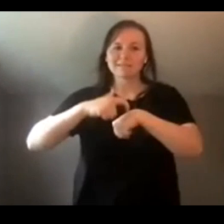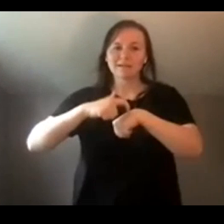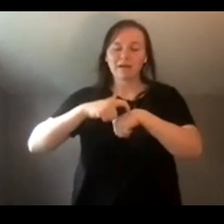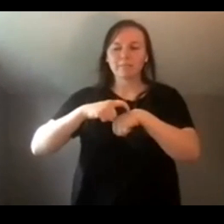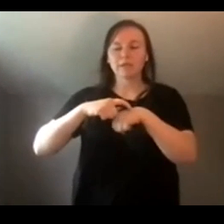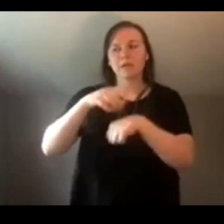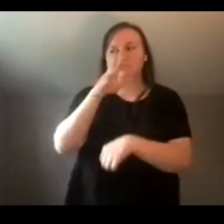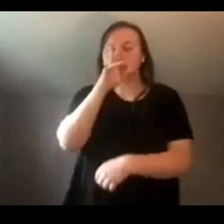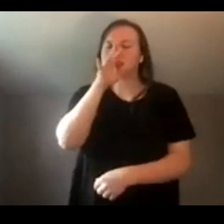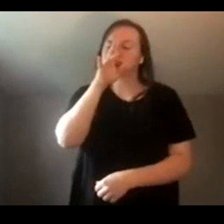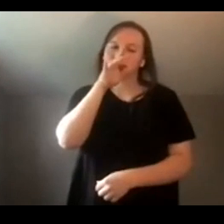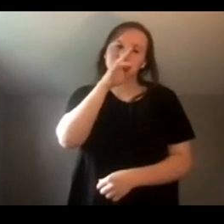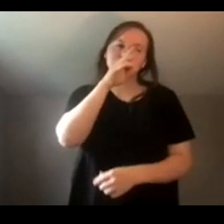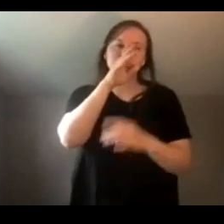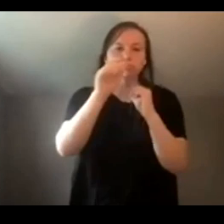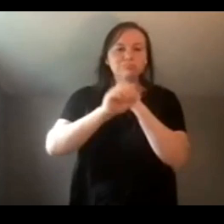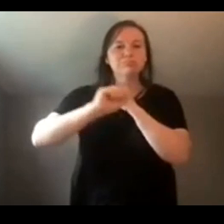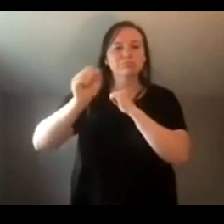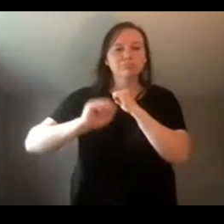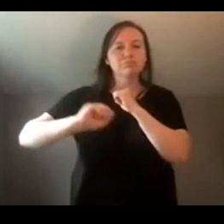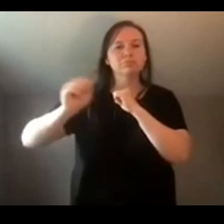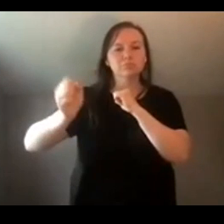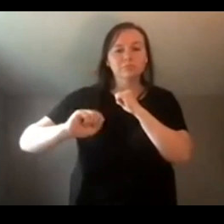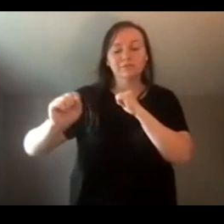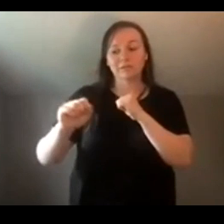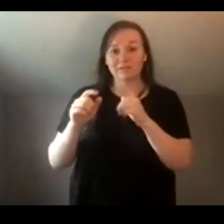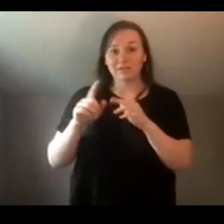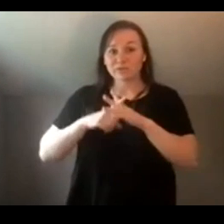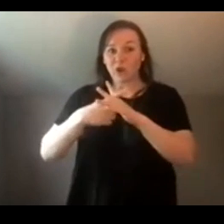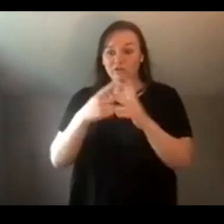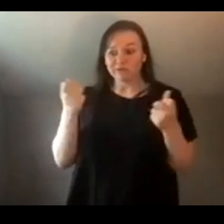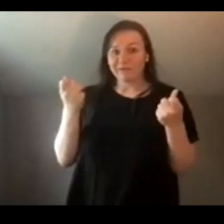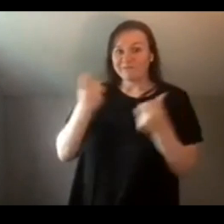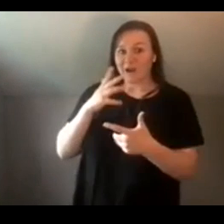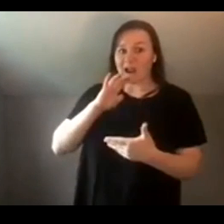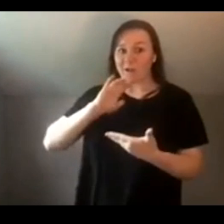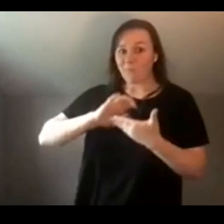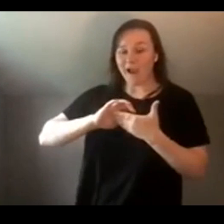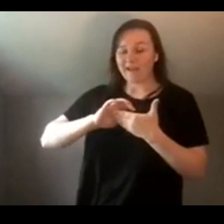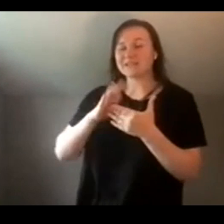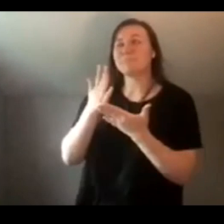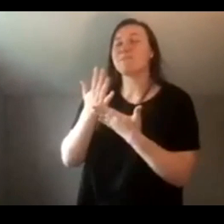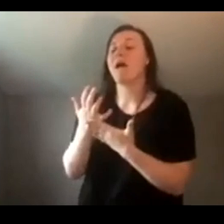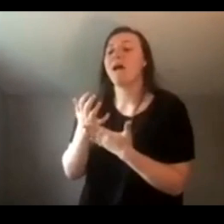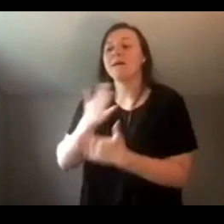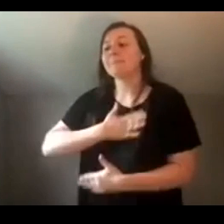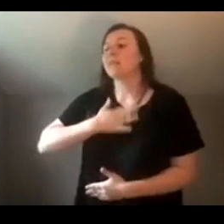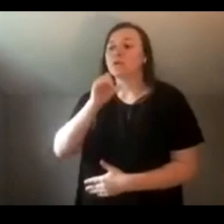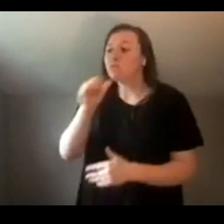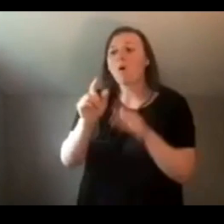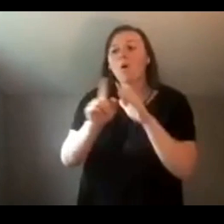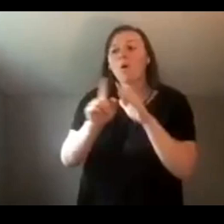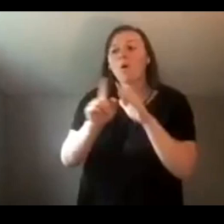talked about it so much that it frightened his wife, and she begged and pleaded for him not to do